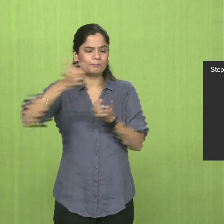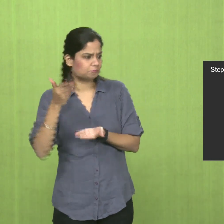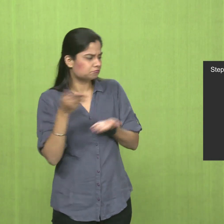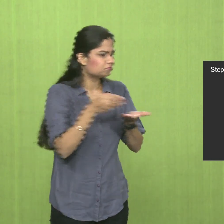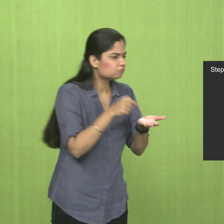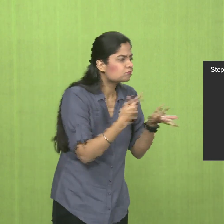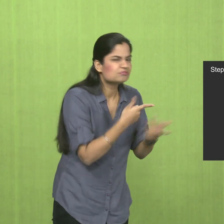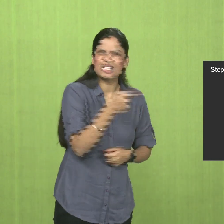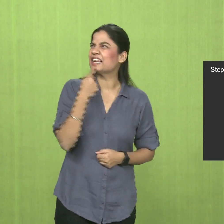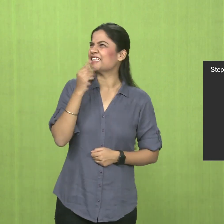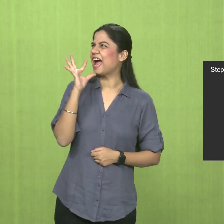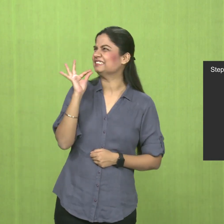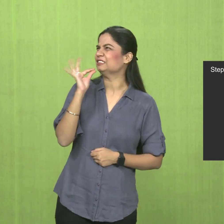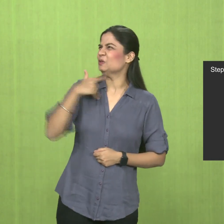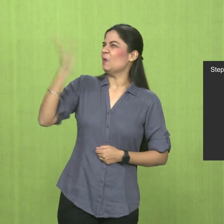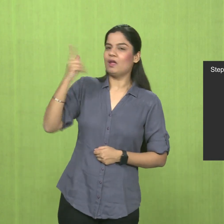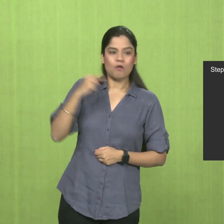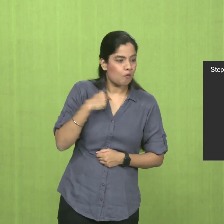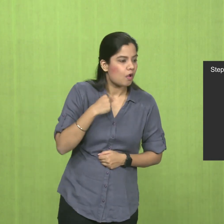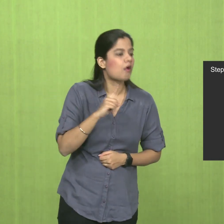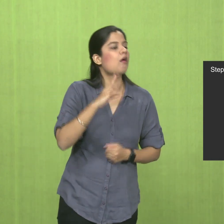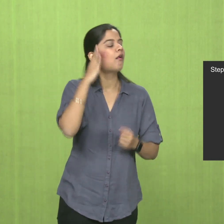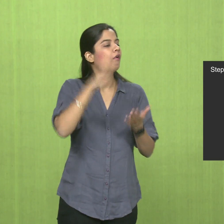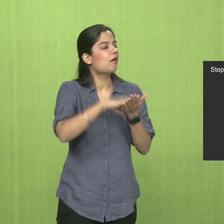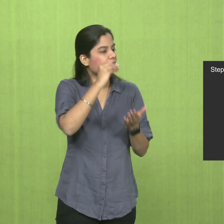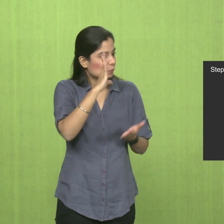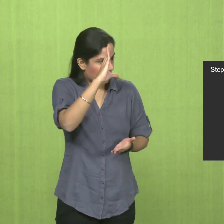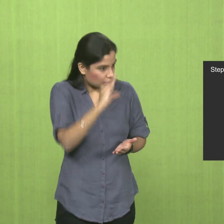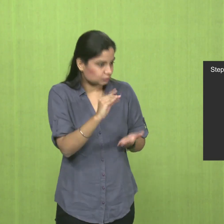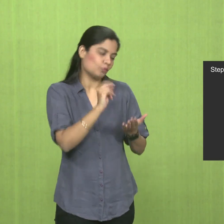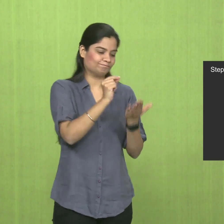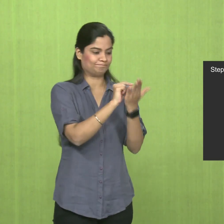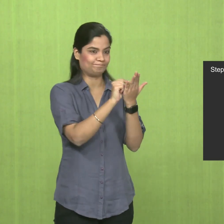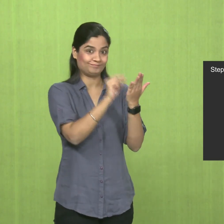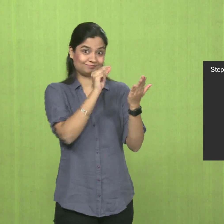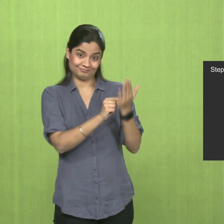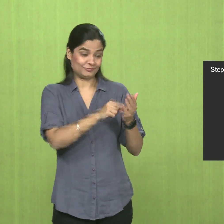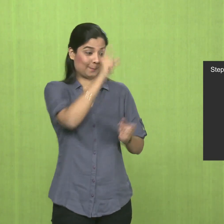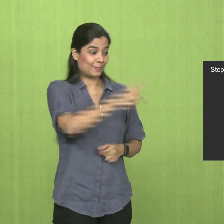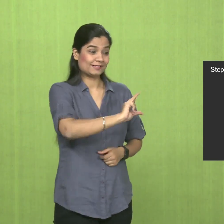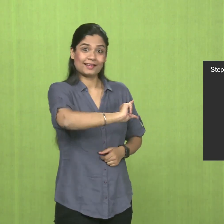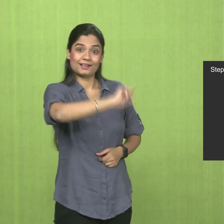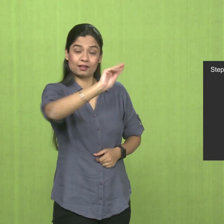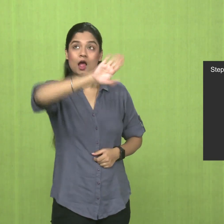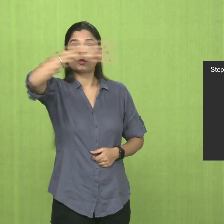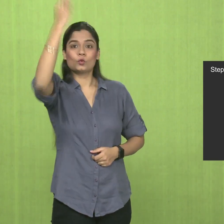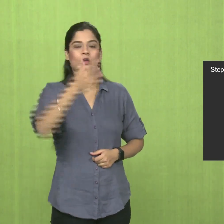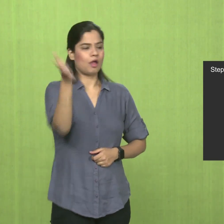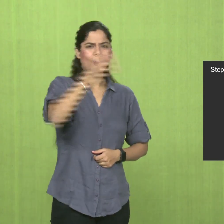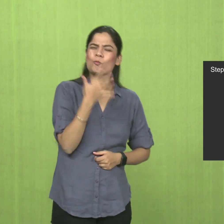not tasty, and we provide the feedback that this is not the right kind of food that we needed, it's very spicy. So